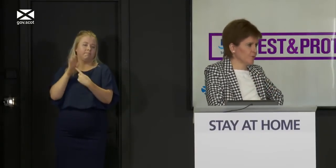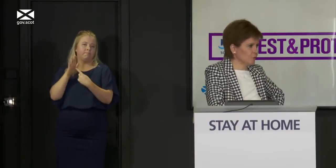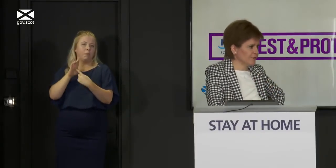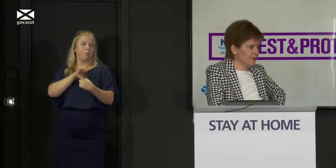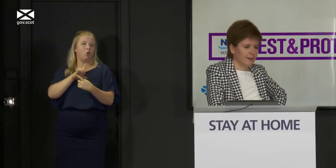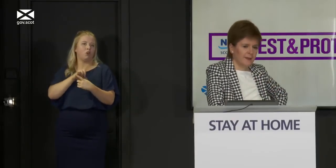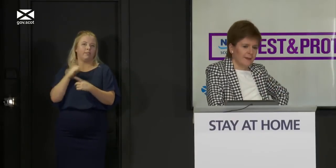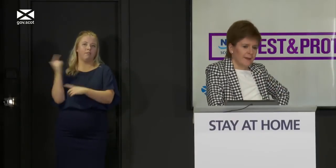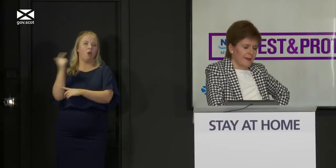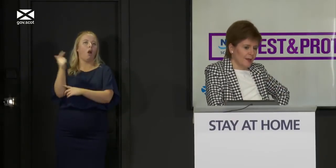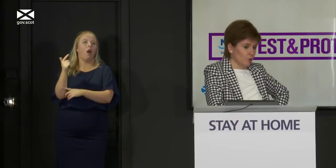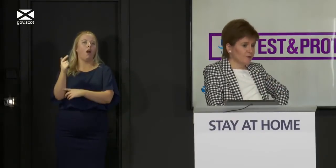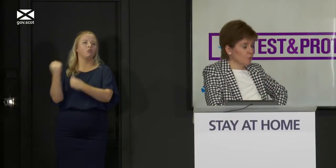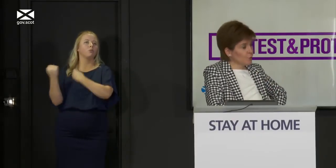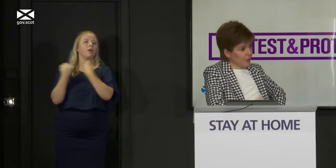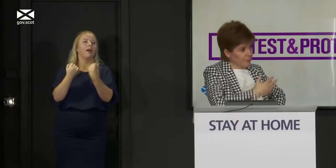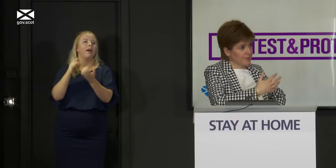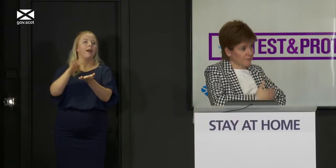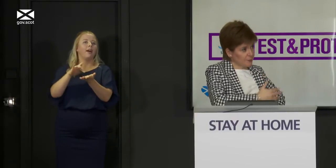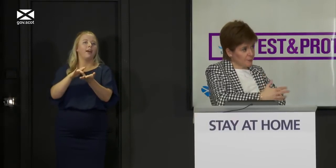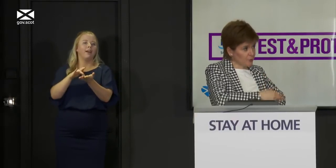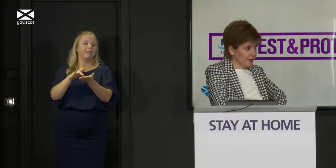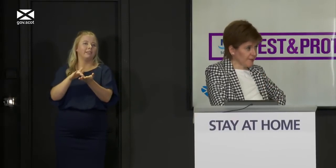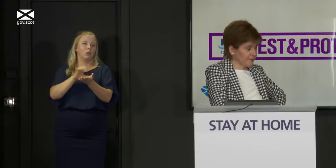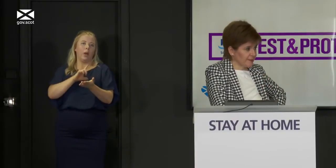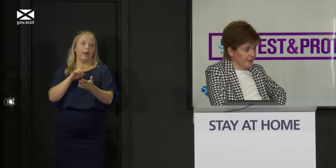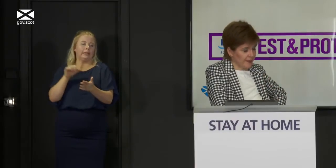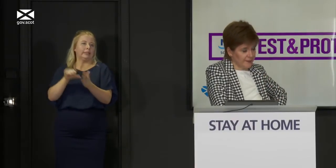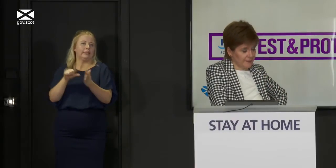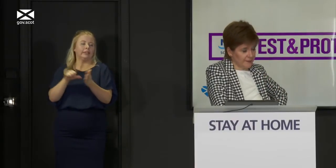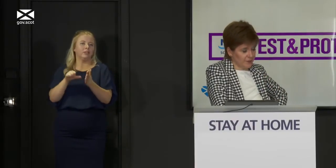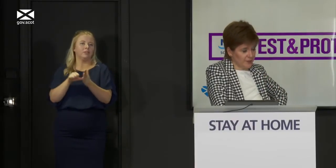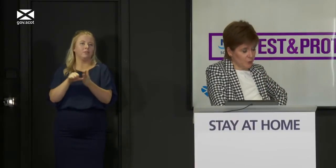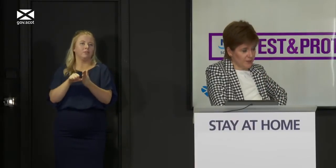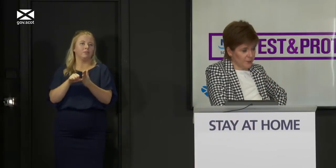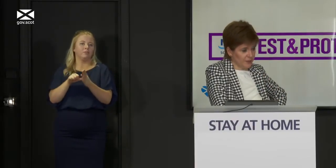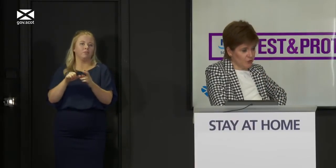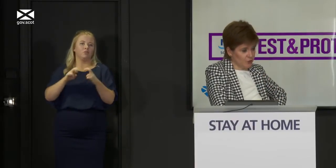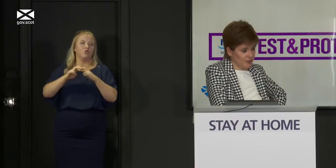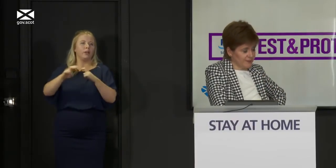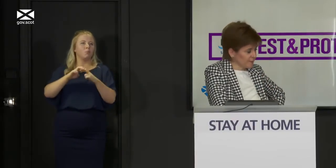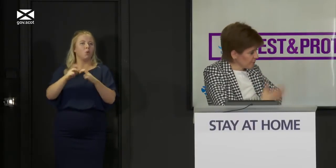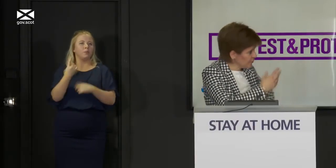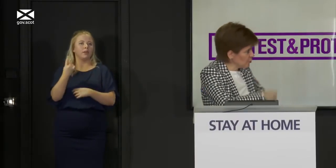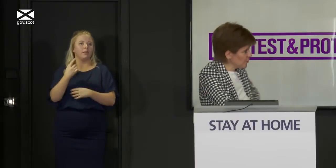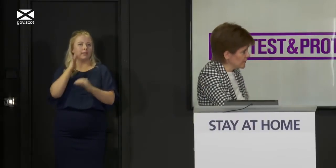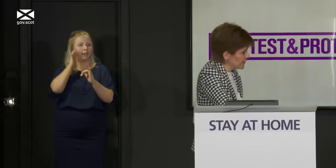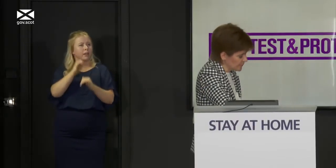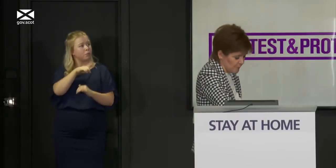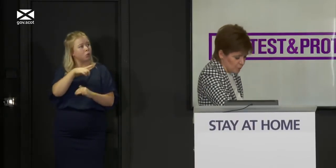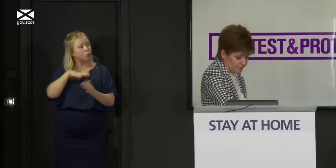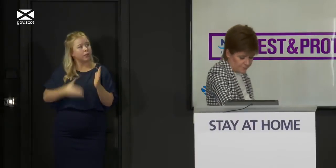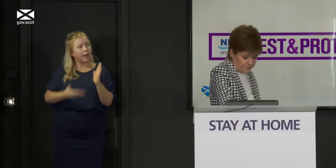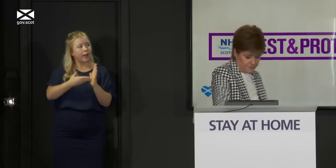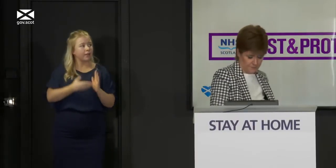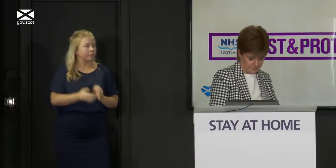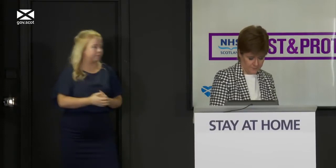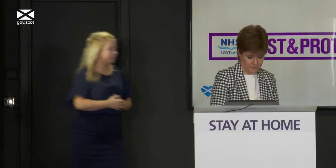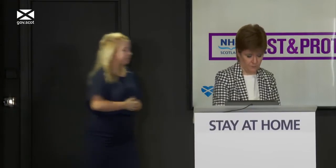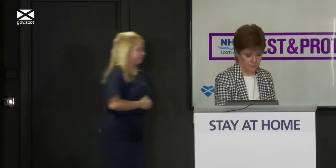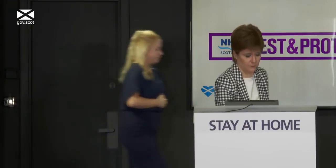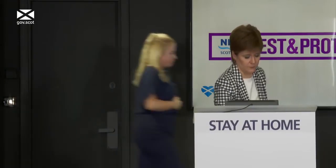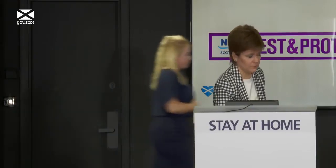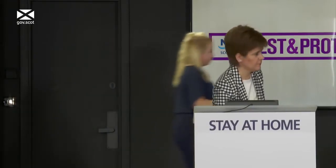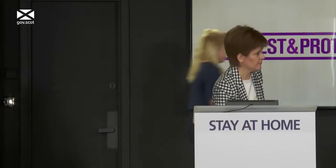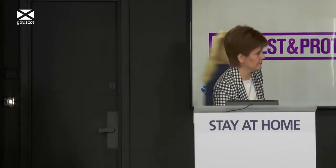distances involved are often more prohibitive to people transporting themselves to testing. Fiona, do you want to say a bit more? Absolutely.